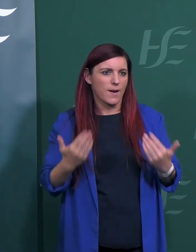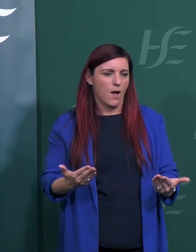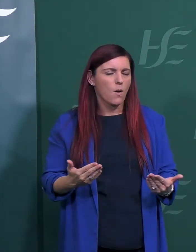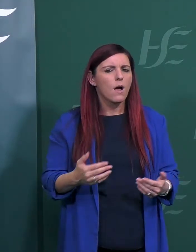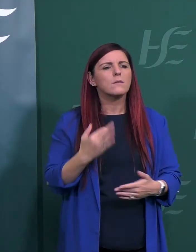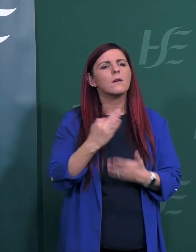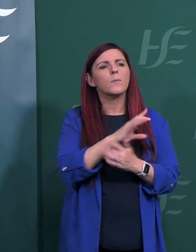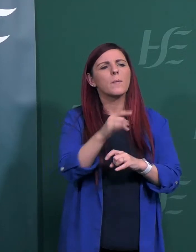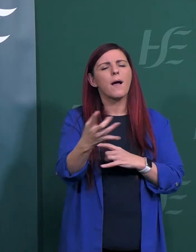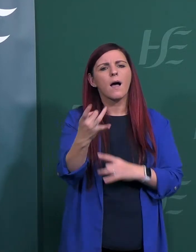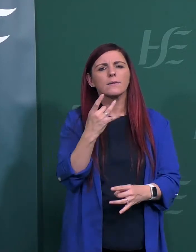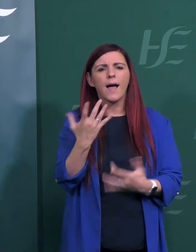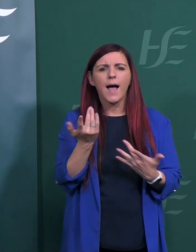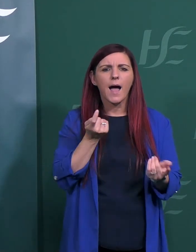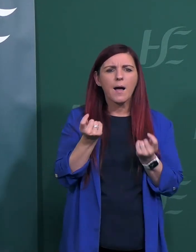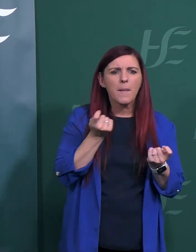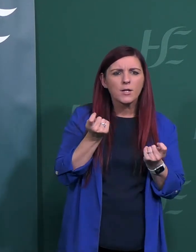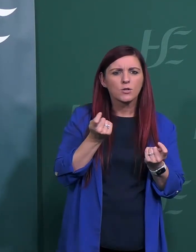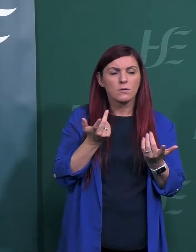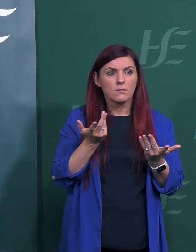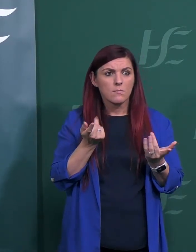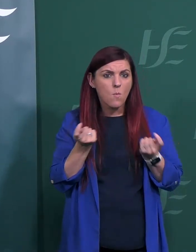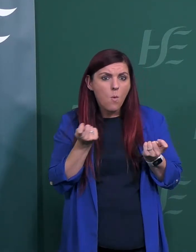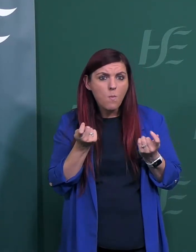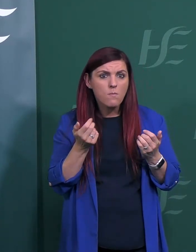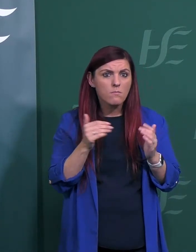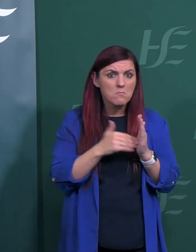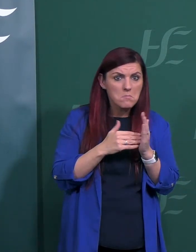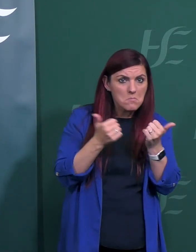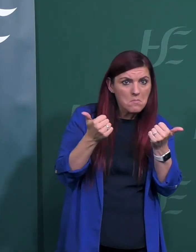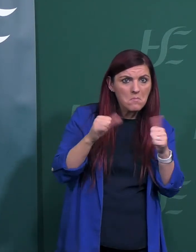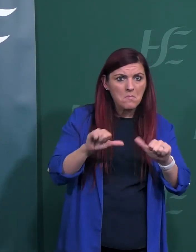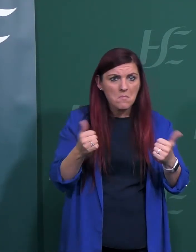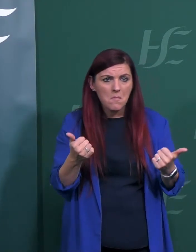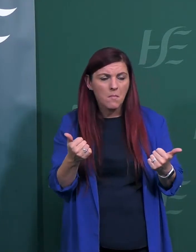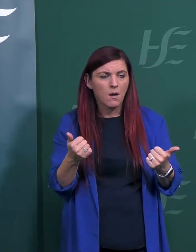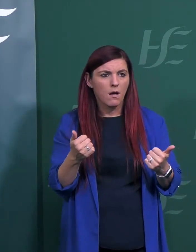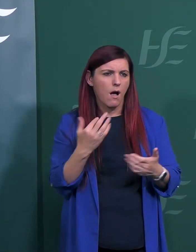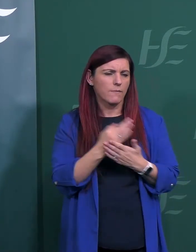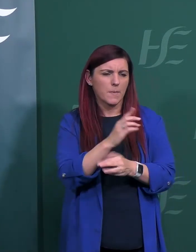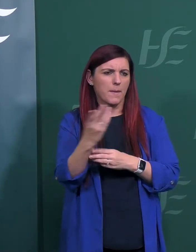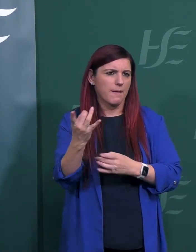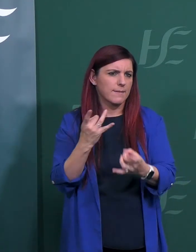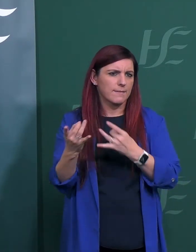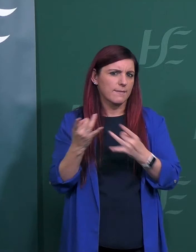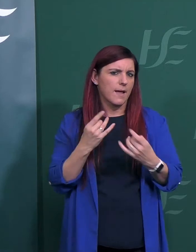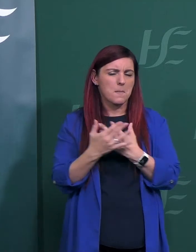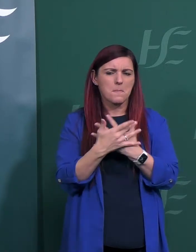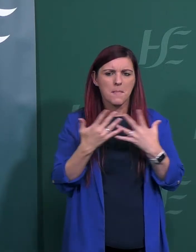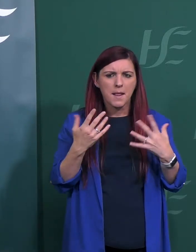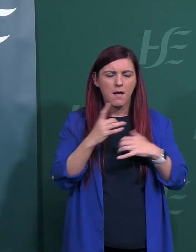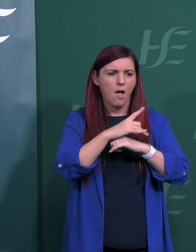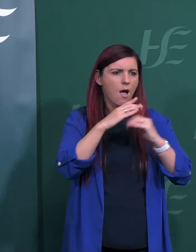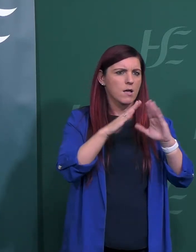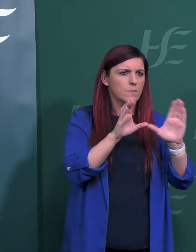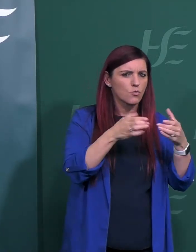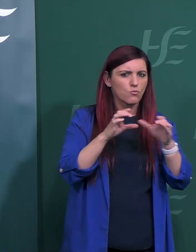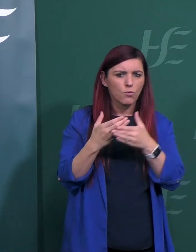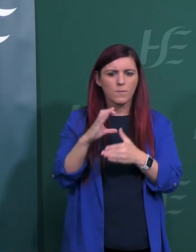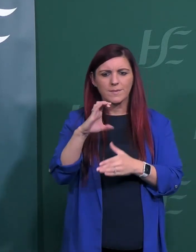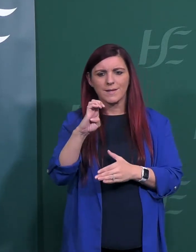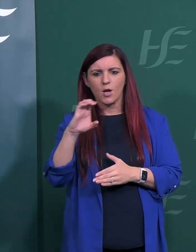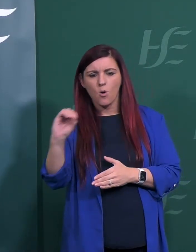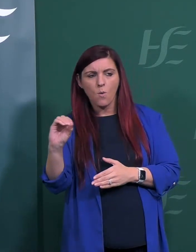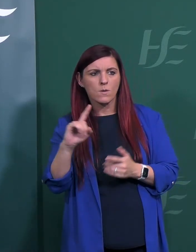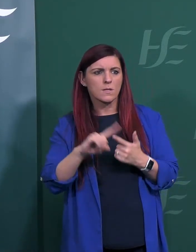is are we managing or are we coping? Are the hospitals coping? And you will have heard many of our hospital group CEOs